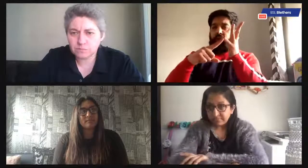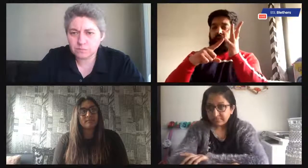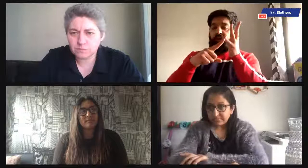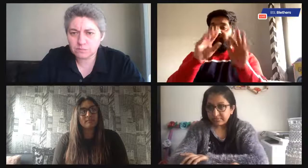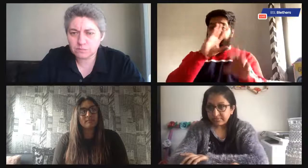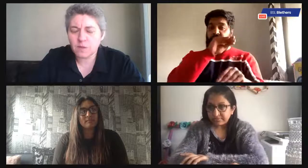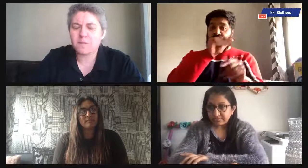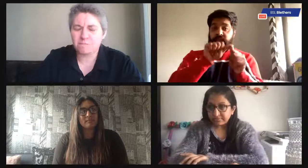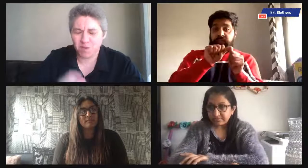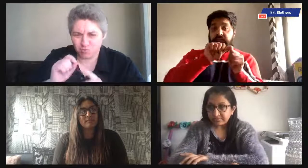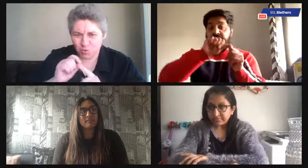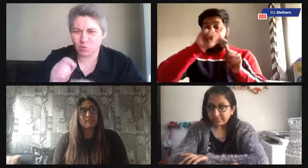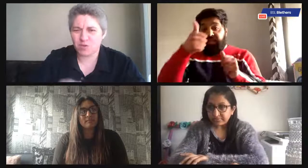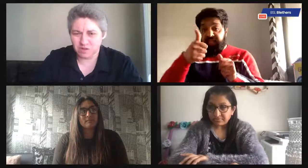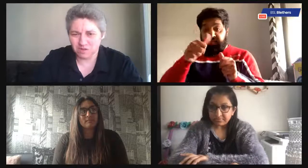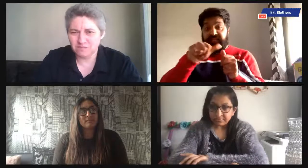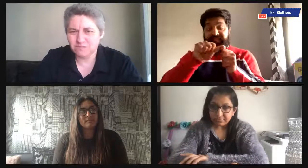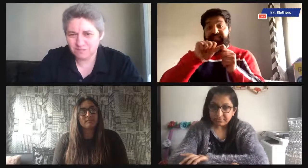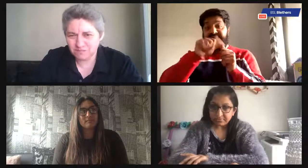as well.